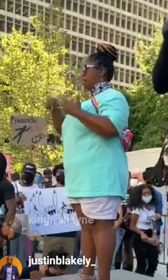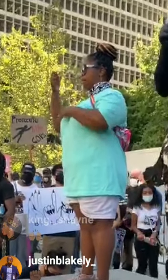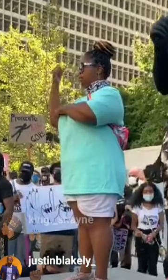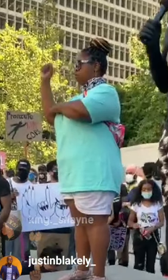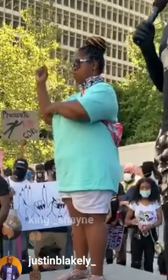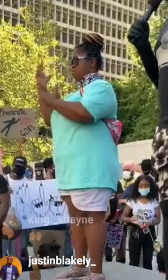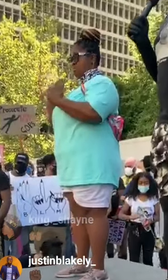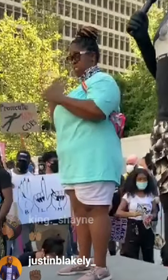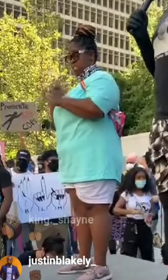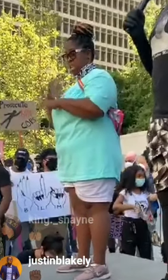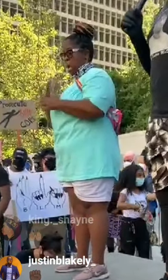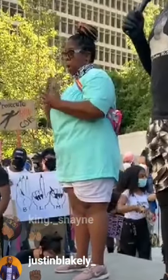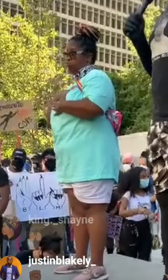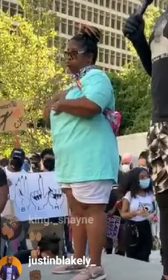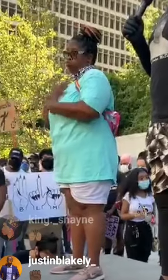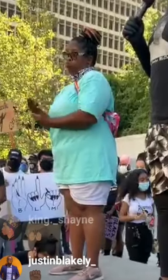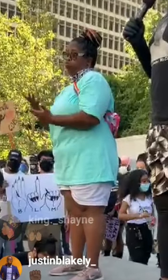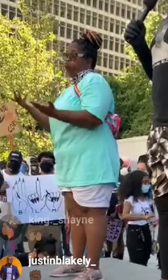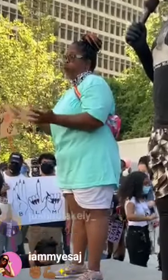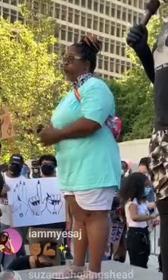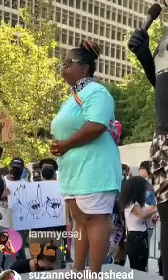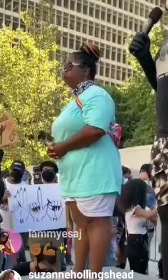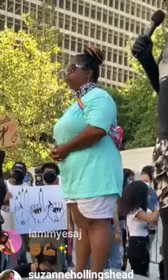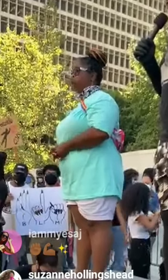then I'm glad to do it.